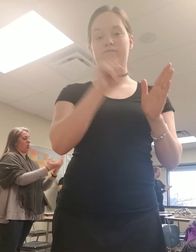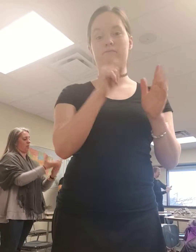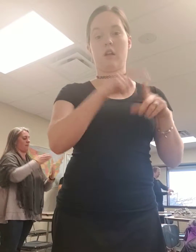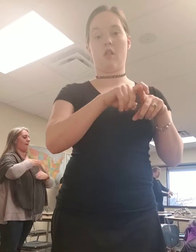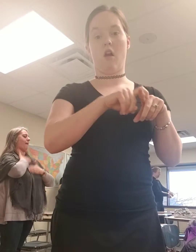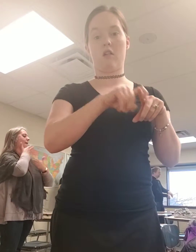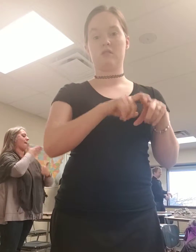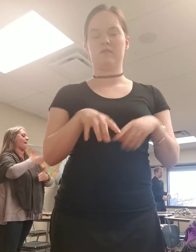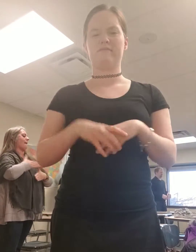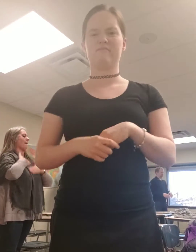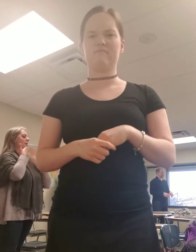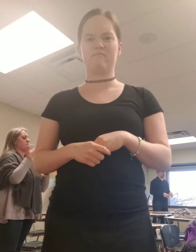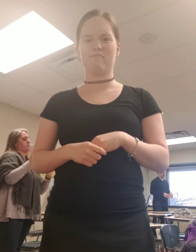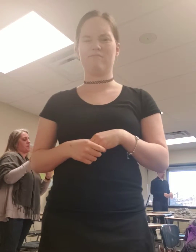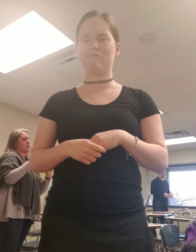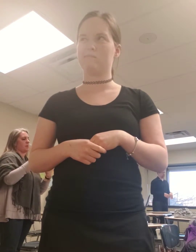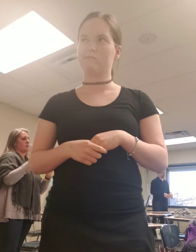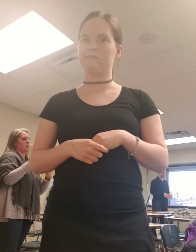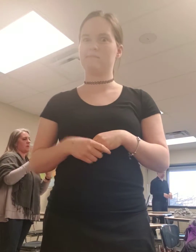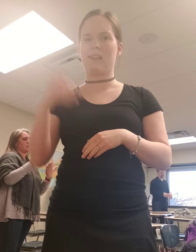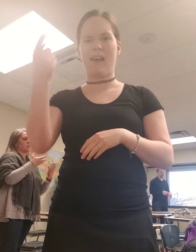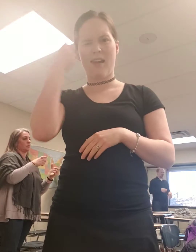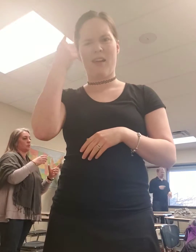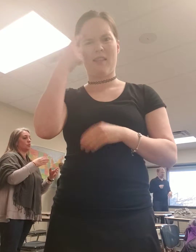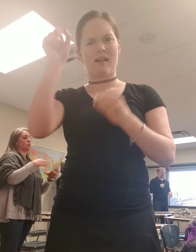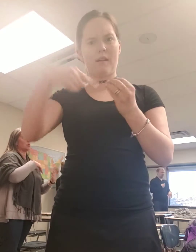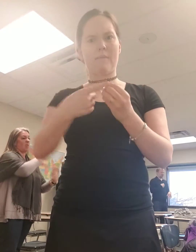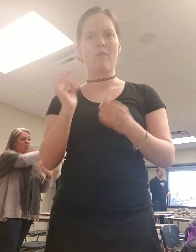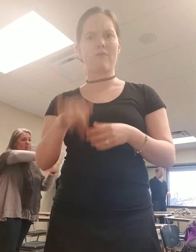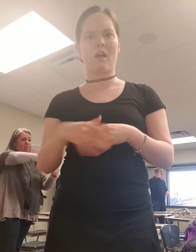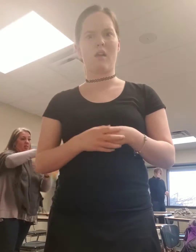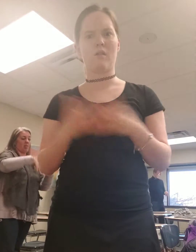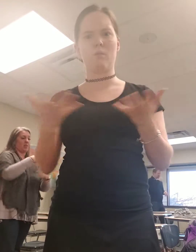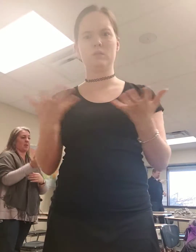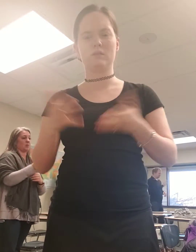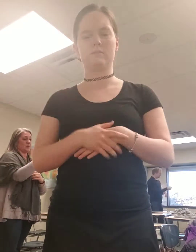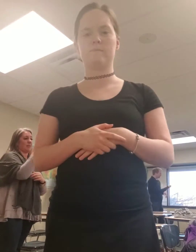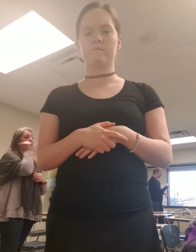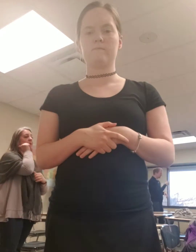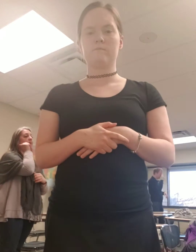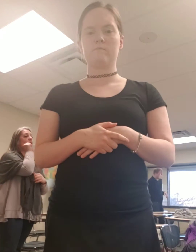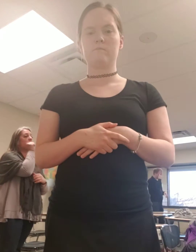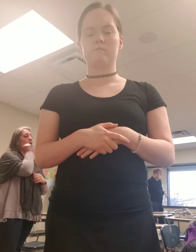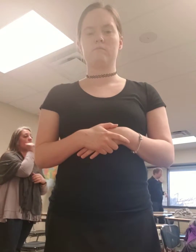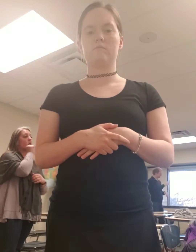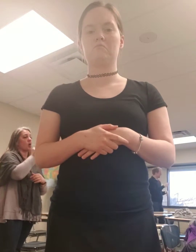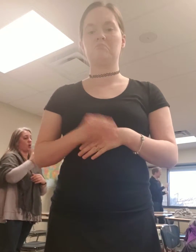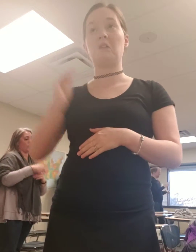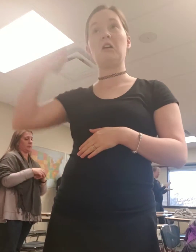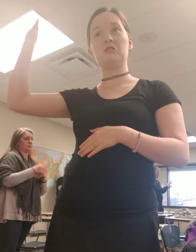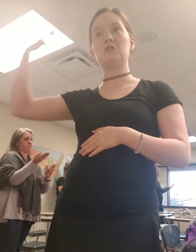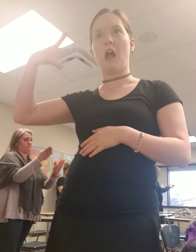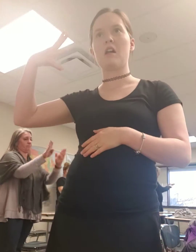What do you think about the whole incident of them putting her in the closet? Why? She said the sun was going to come out. Okay, we know that